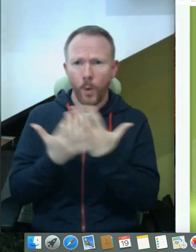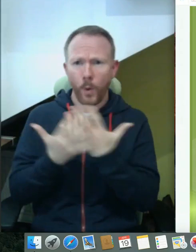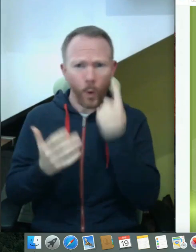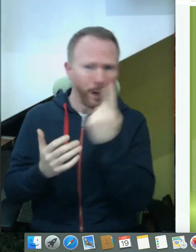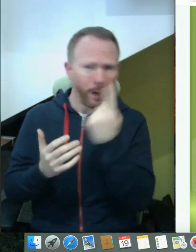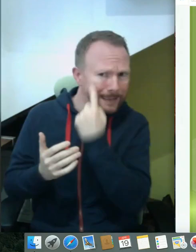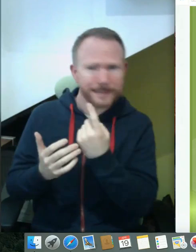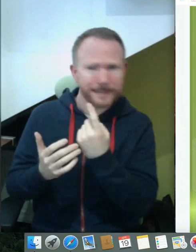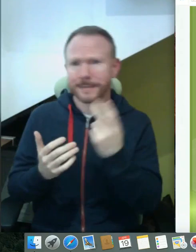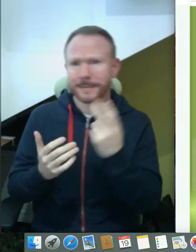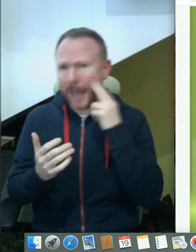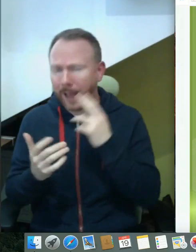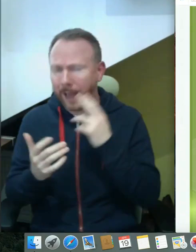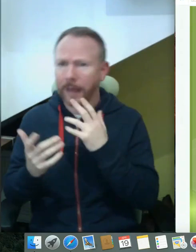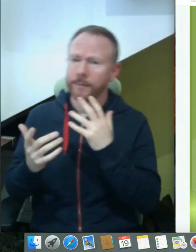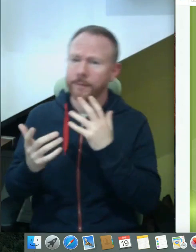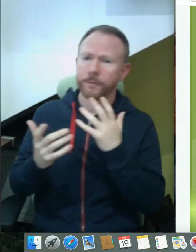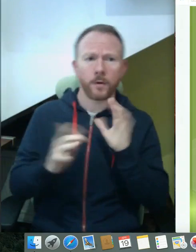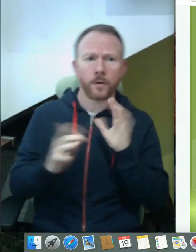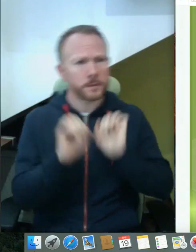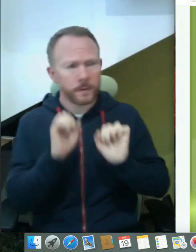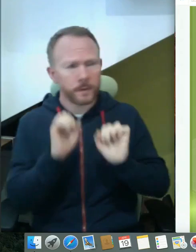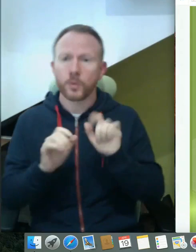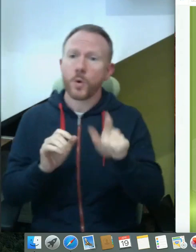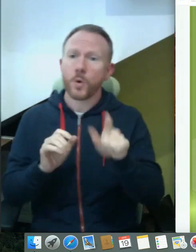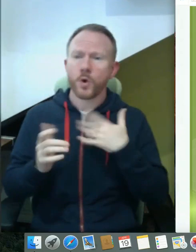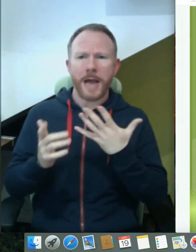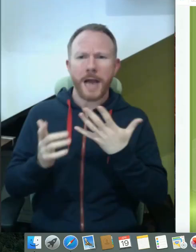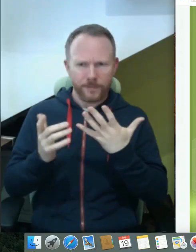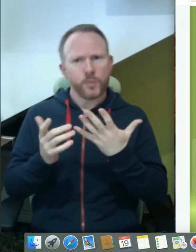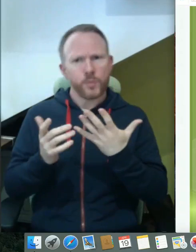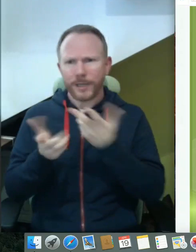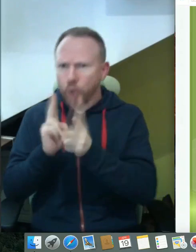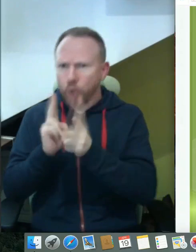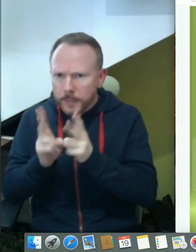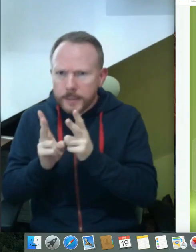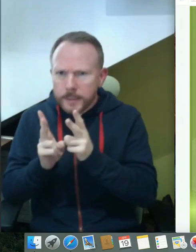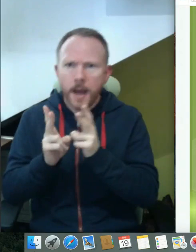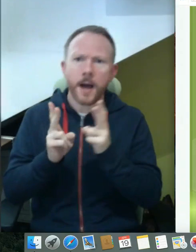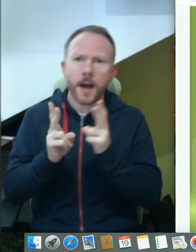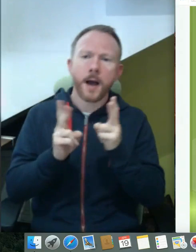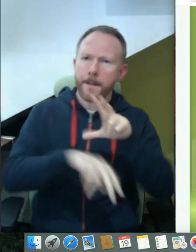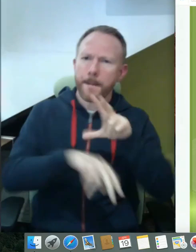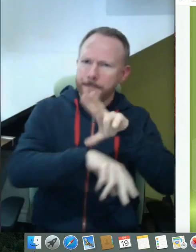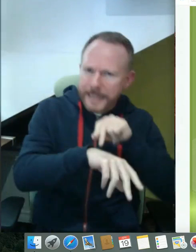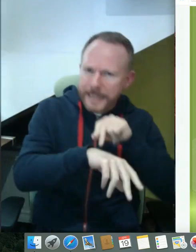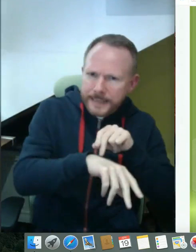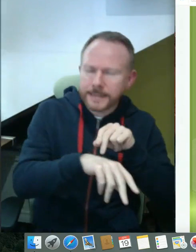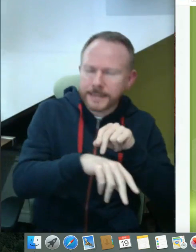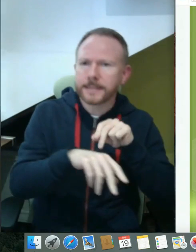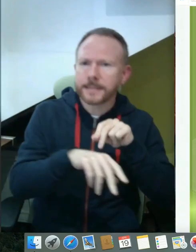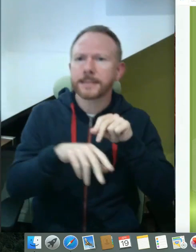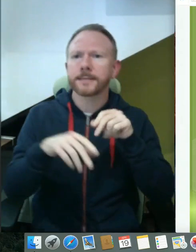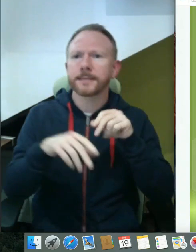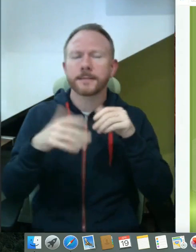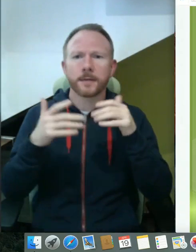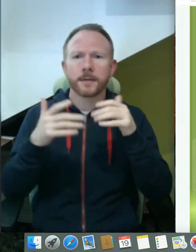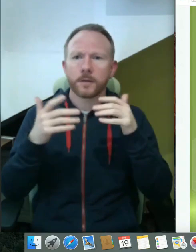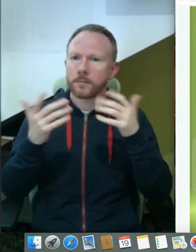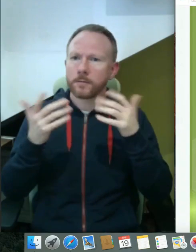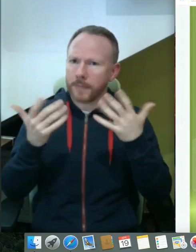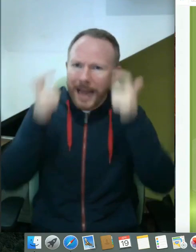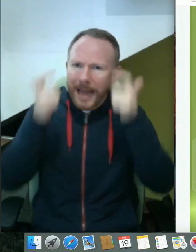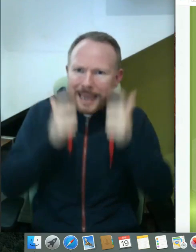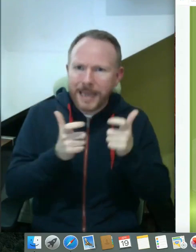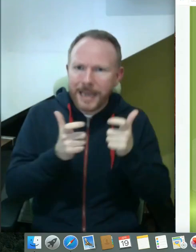discussions between the various interpreters and members of the police and